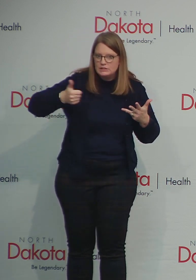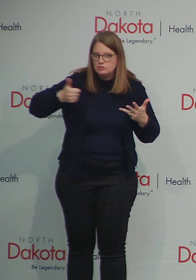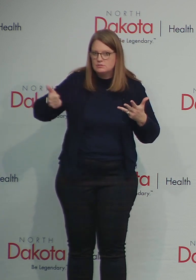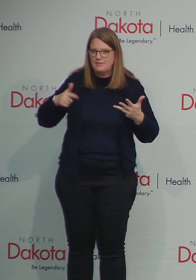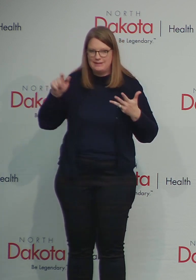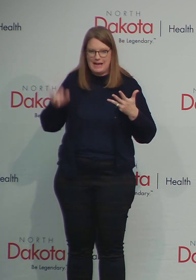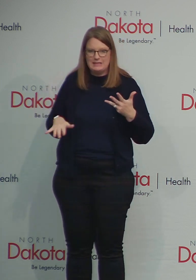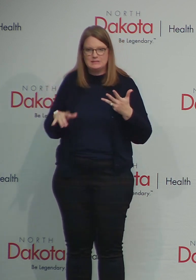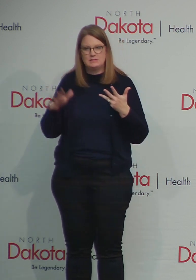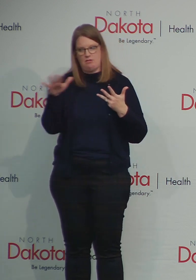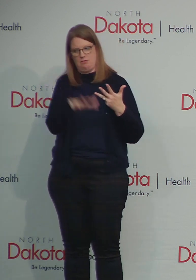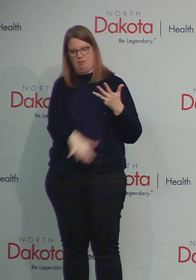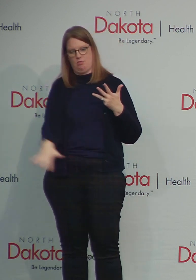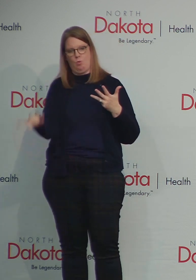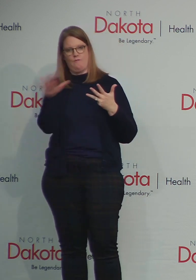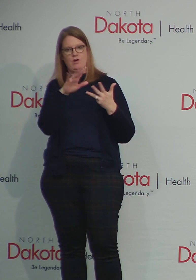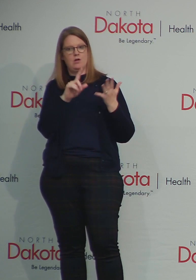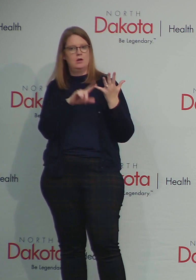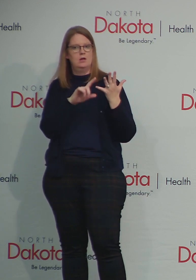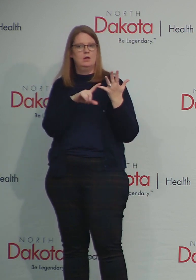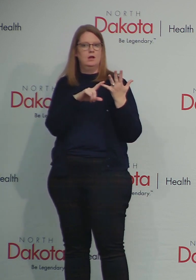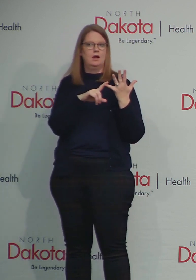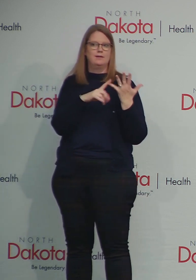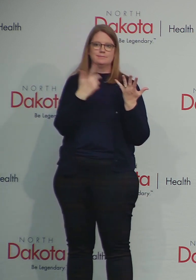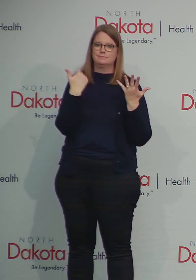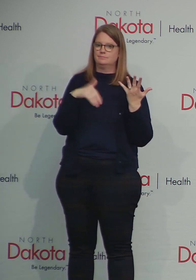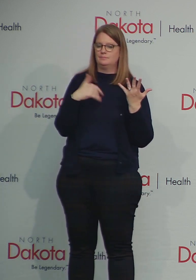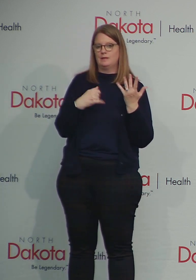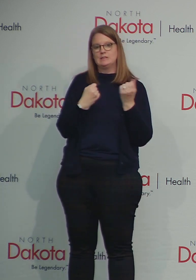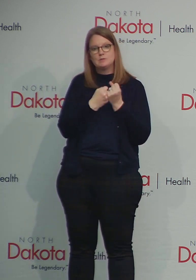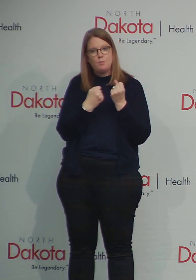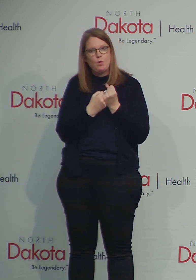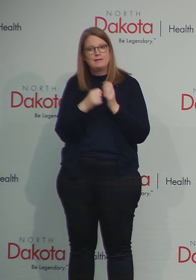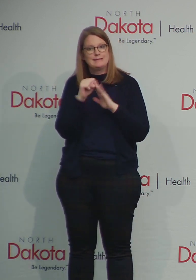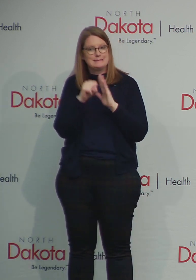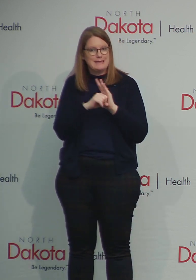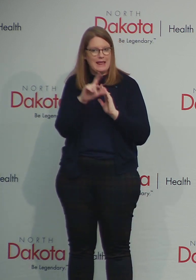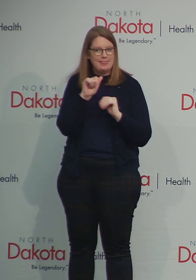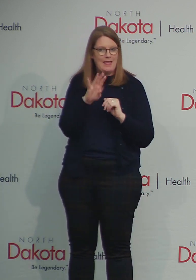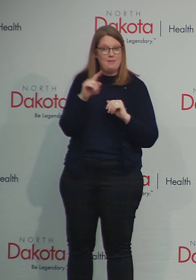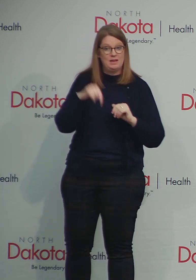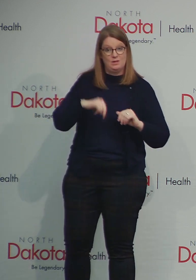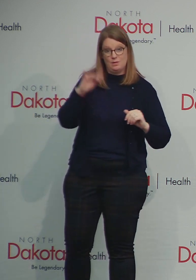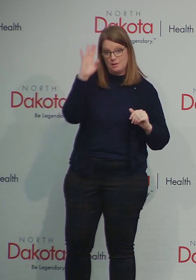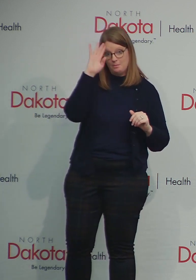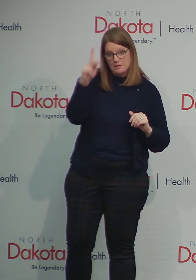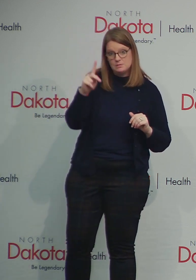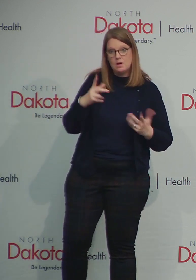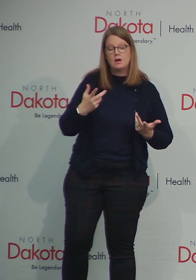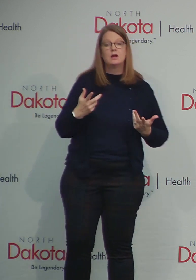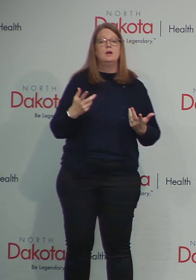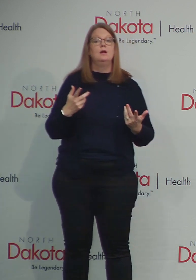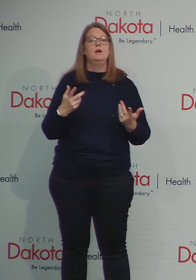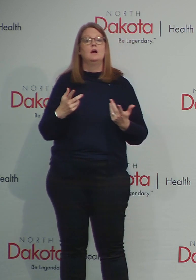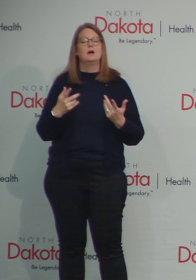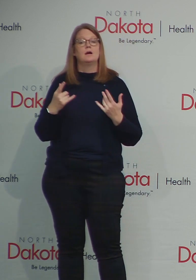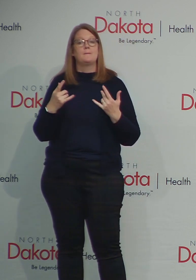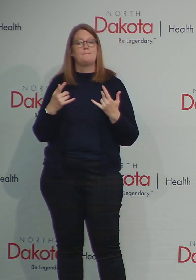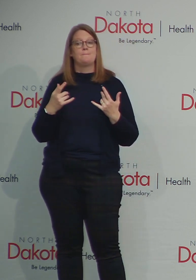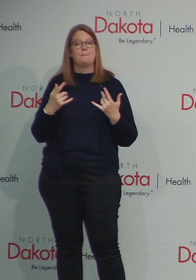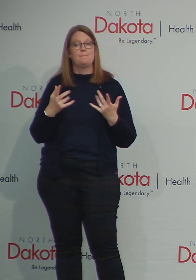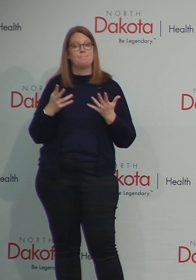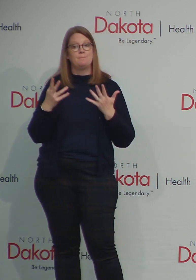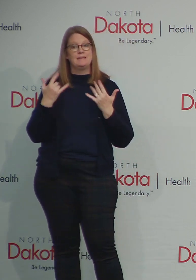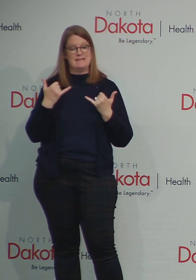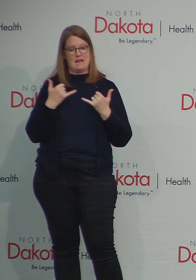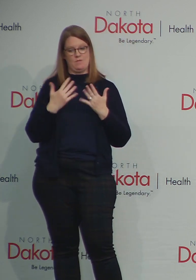specimens across our state. They provided tremendous support to the state laboratory in Bismarck. And in fact, we now